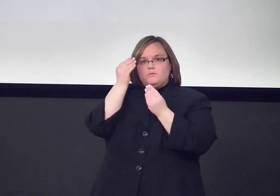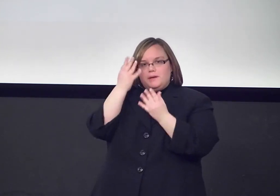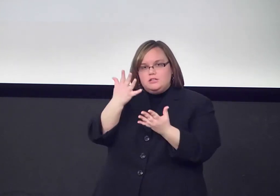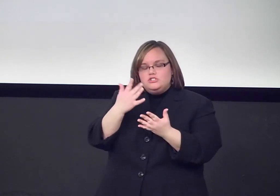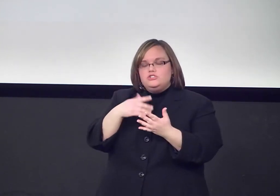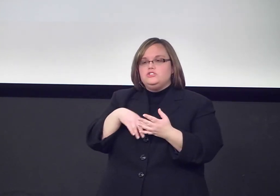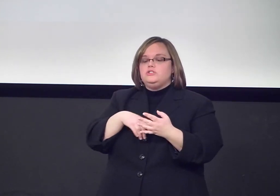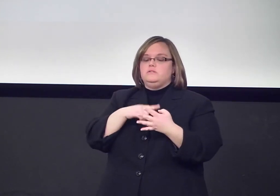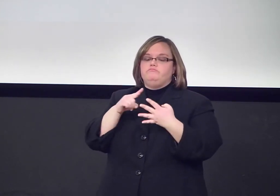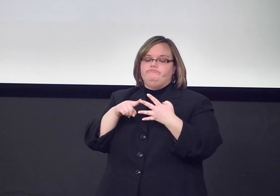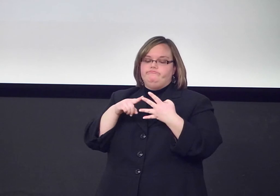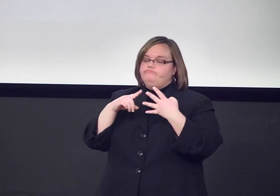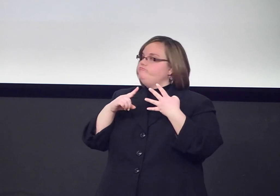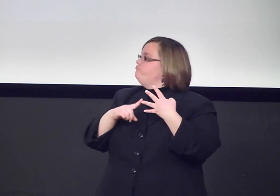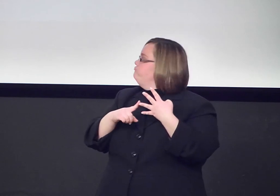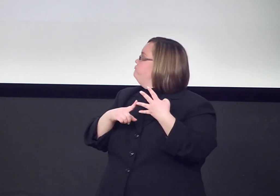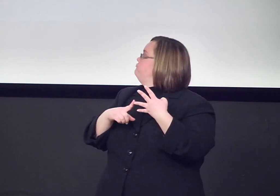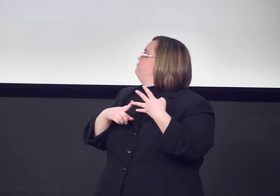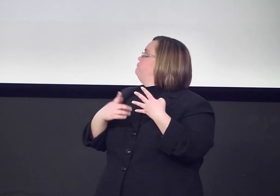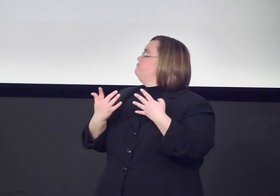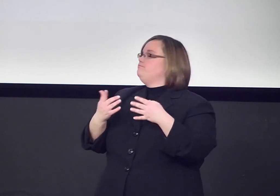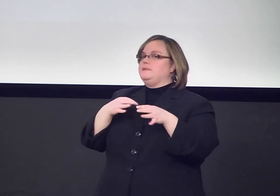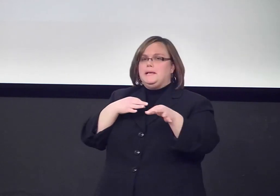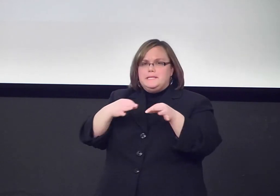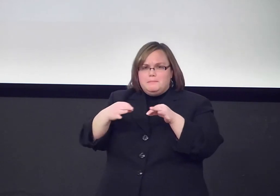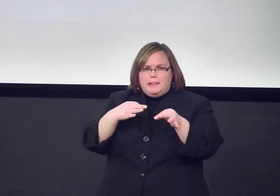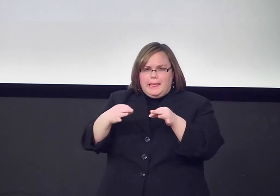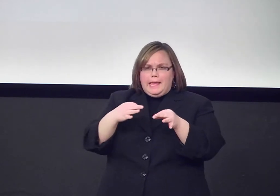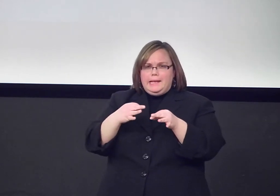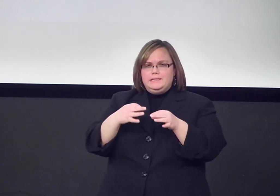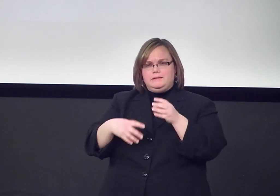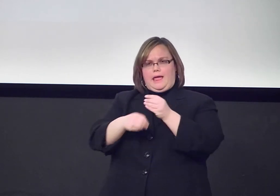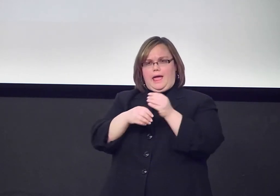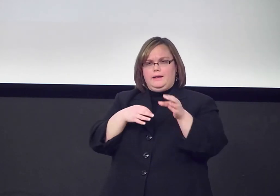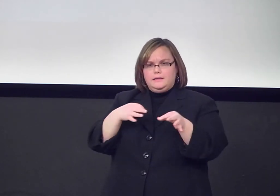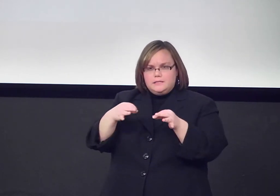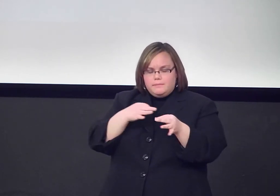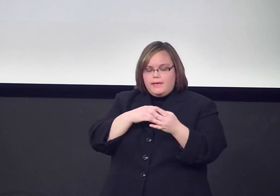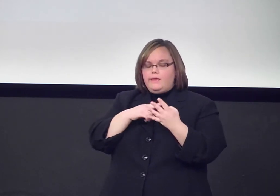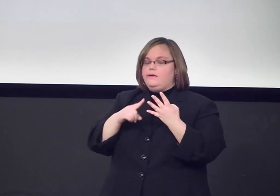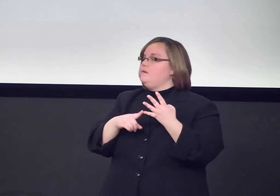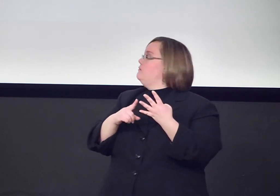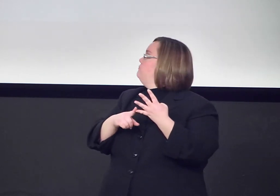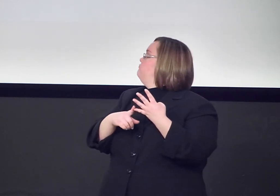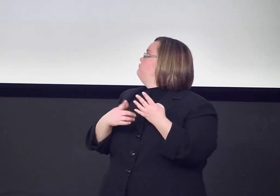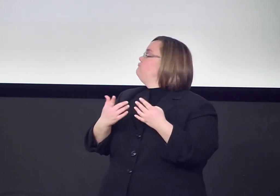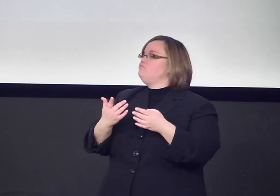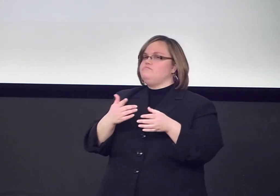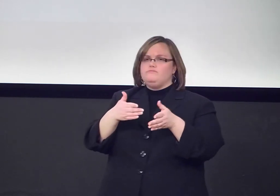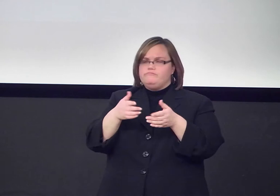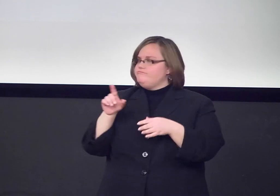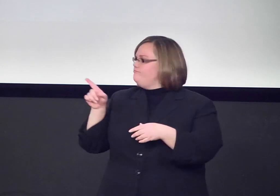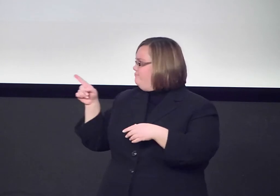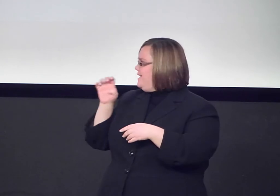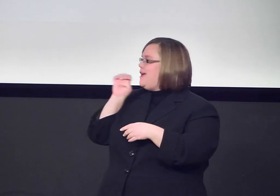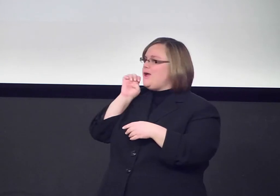Also, interpreters repeat information. We explain or add, expand on pieces of